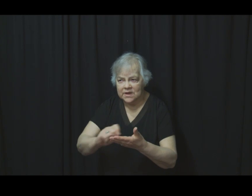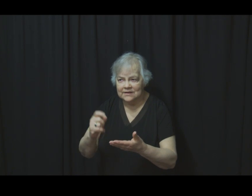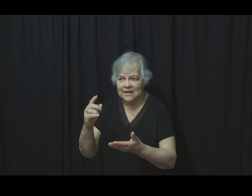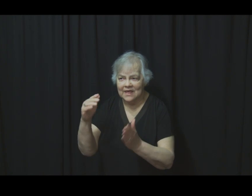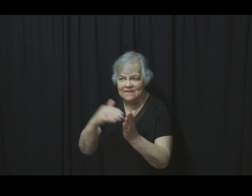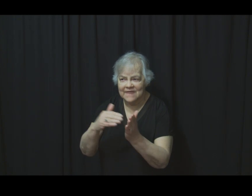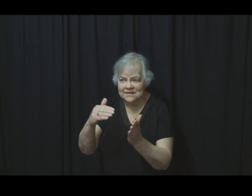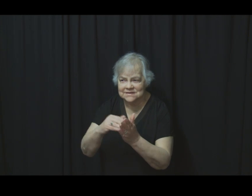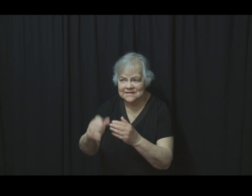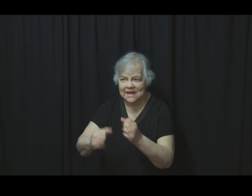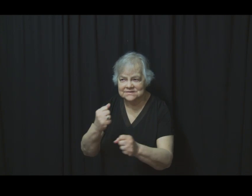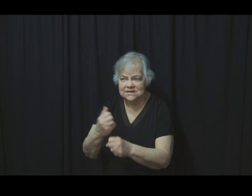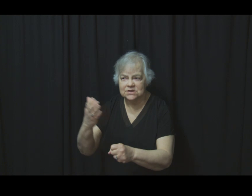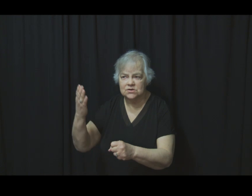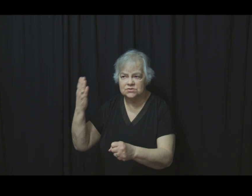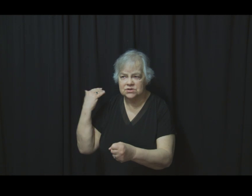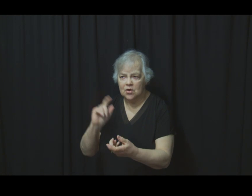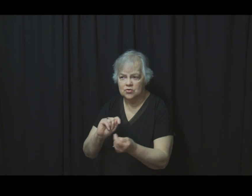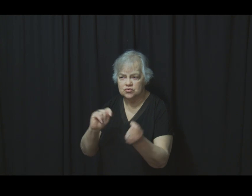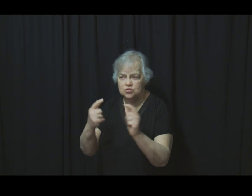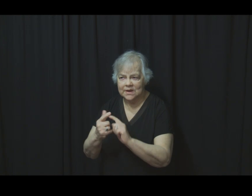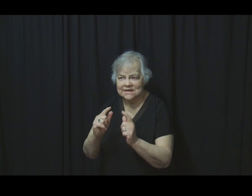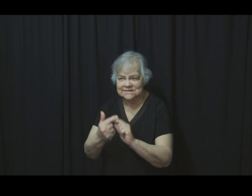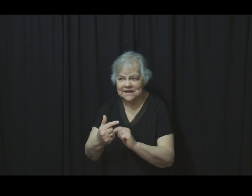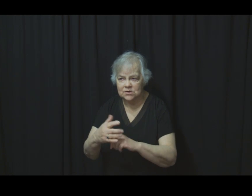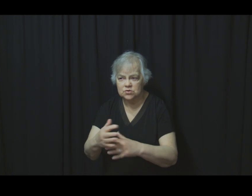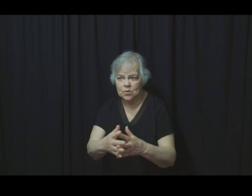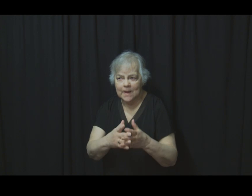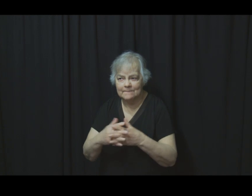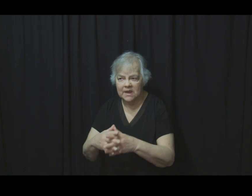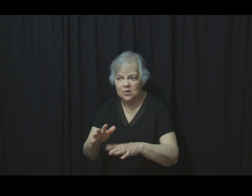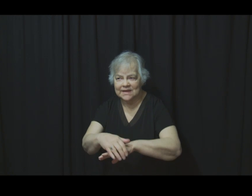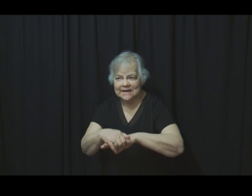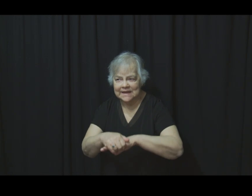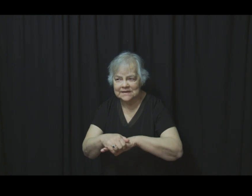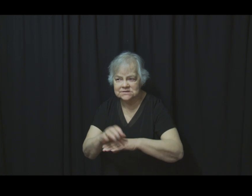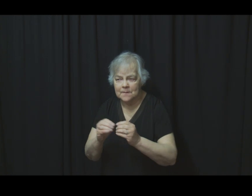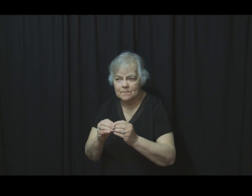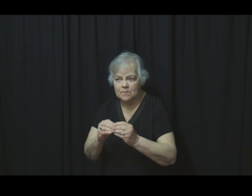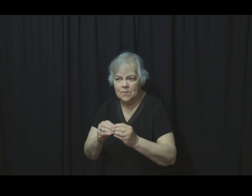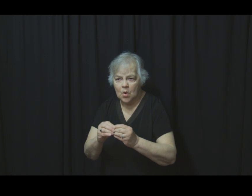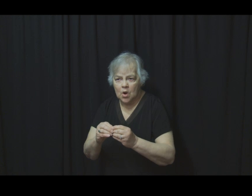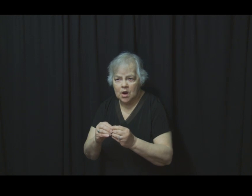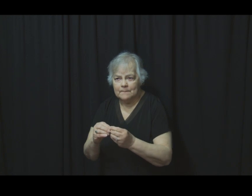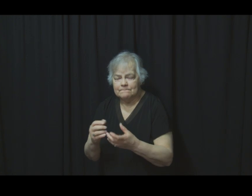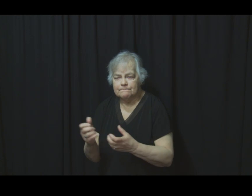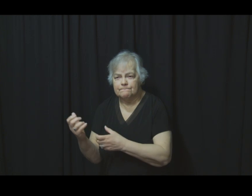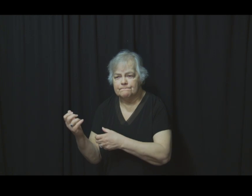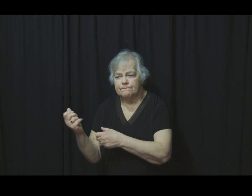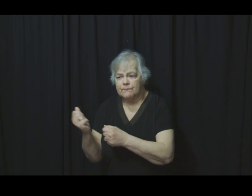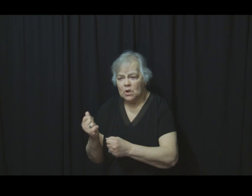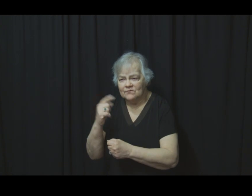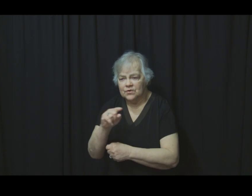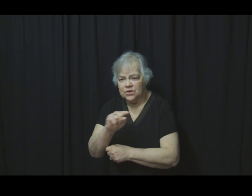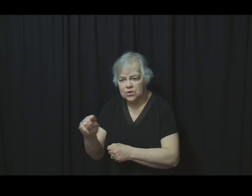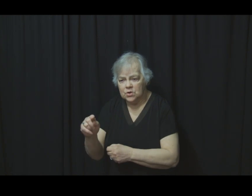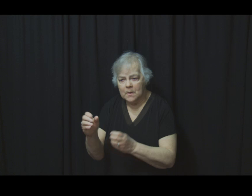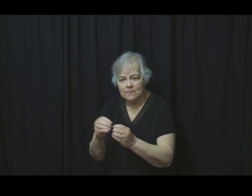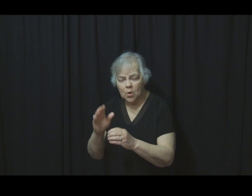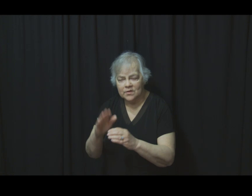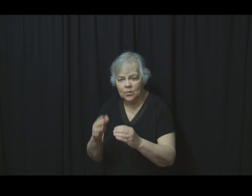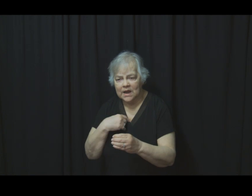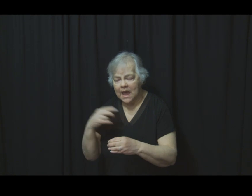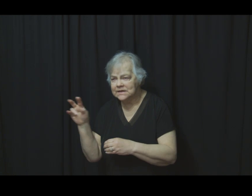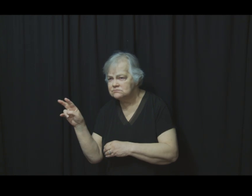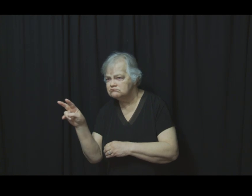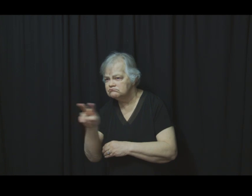as translated into American English, is more compelling for you than everything that I can observe in the world around me.